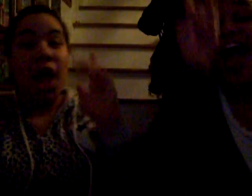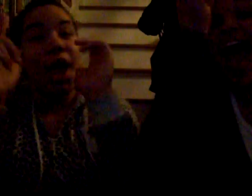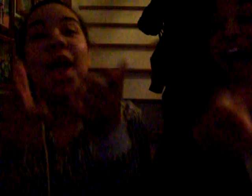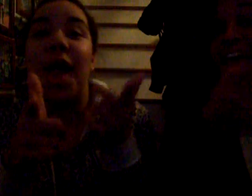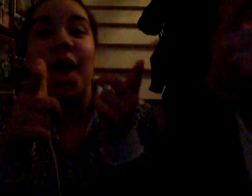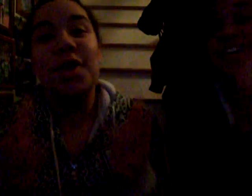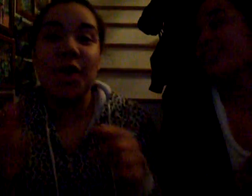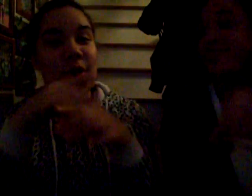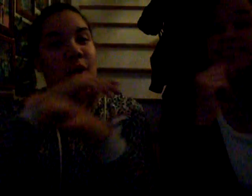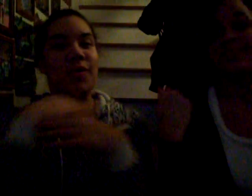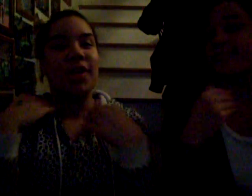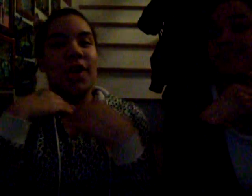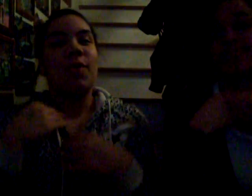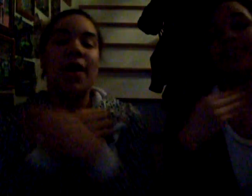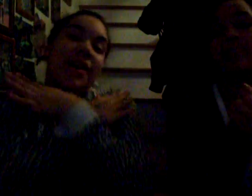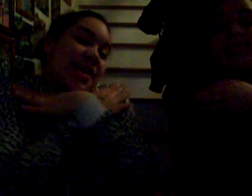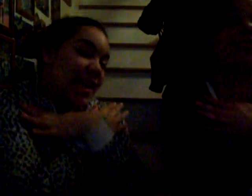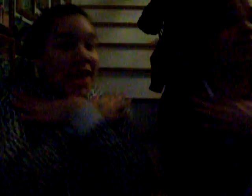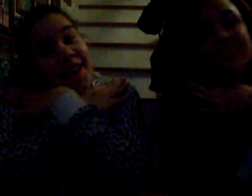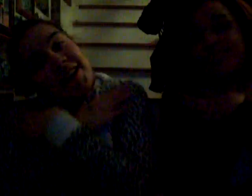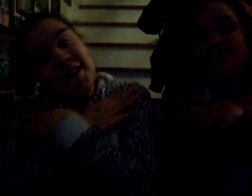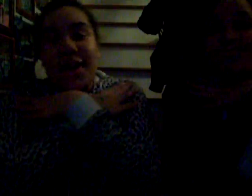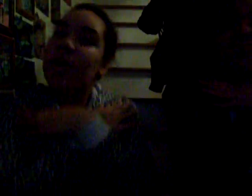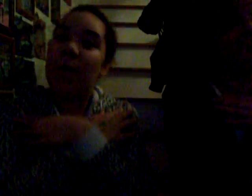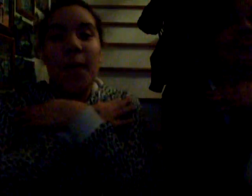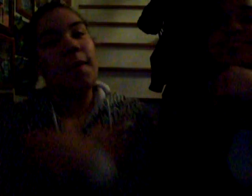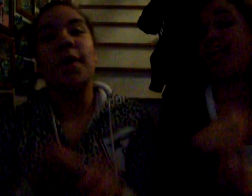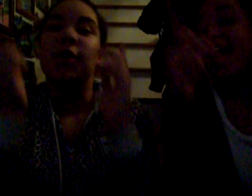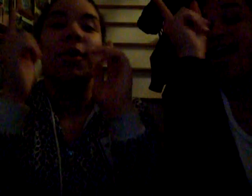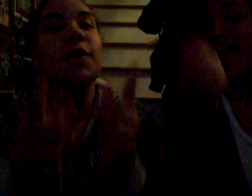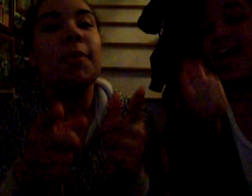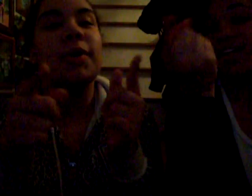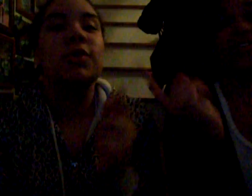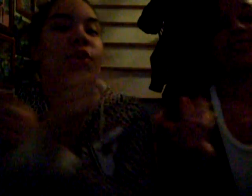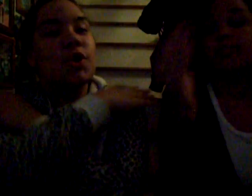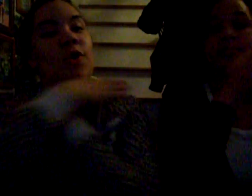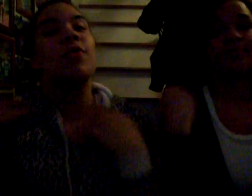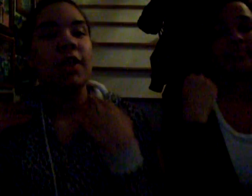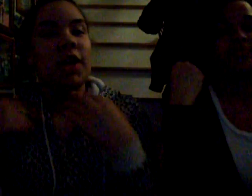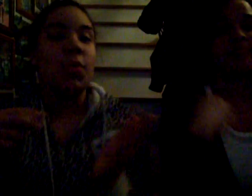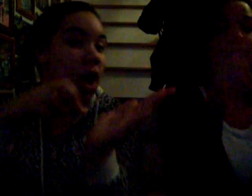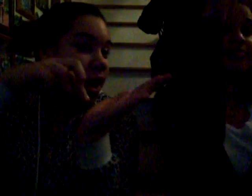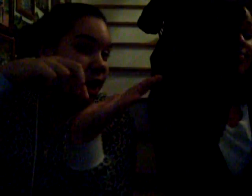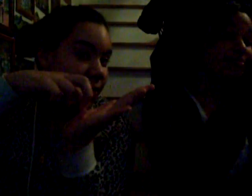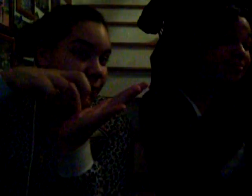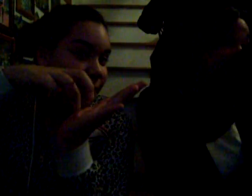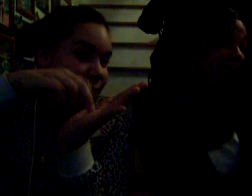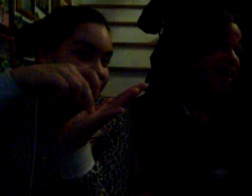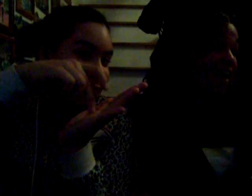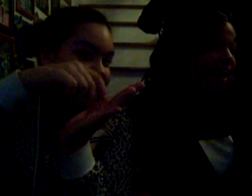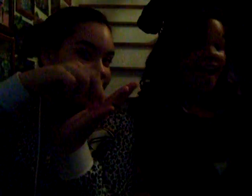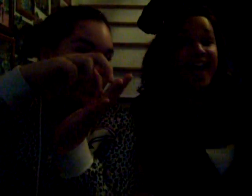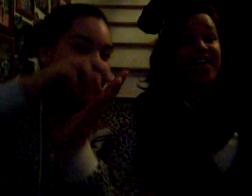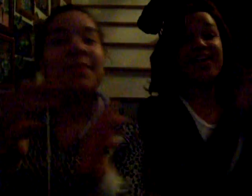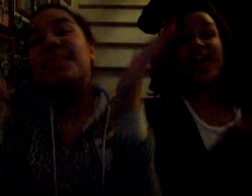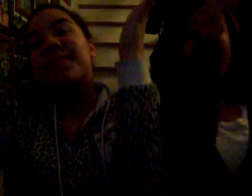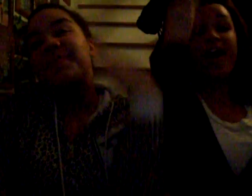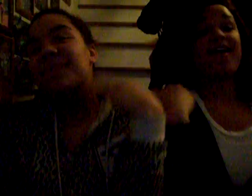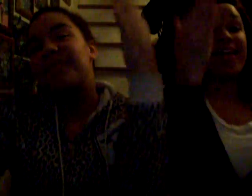You don't really wanna say no You don't really wanna die You're hot